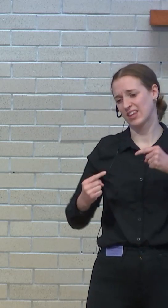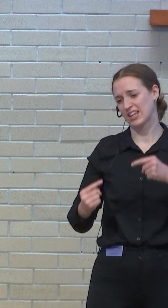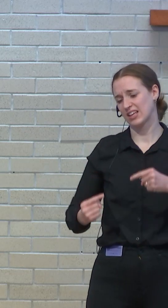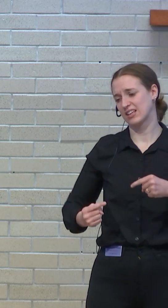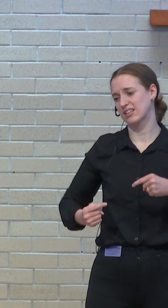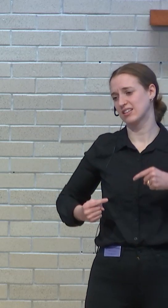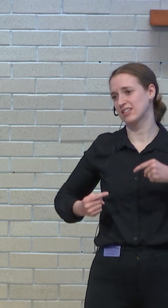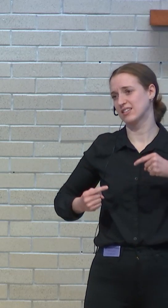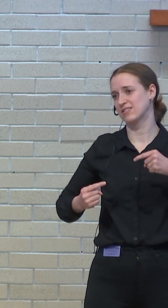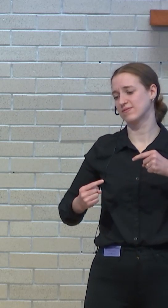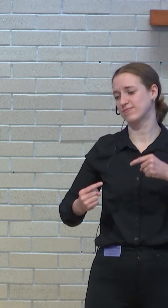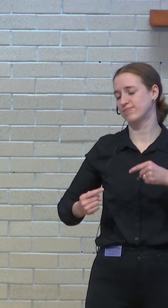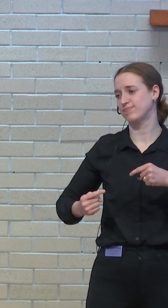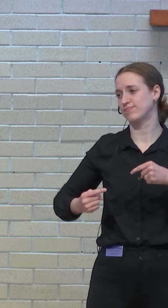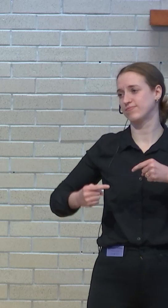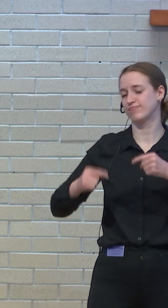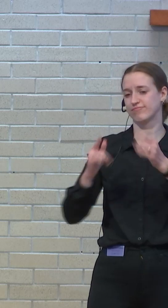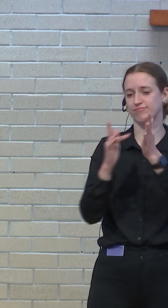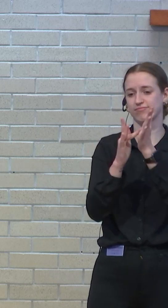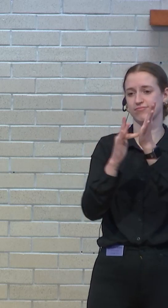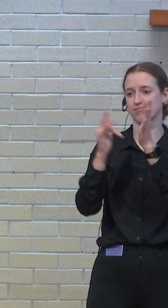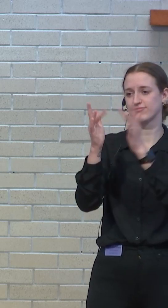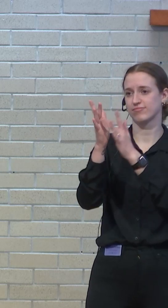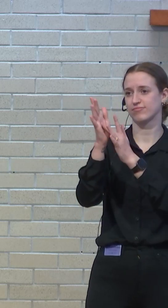struggles keep you